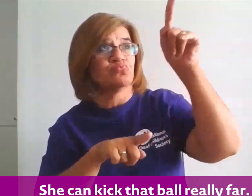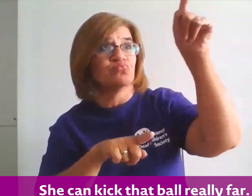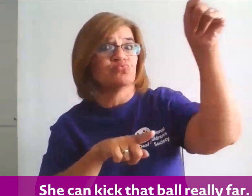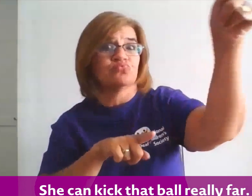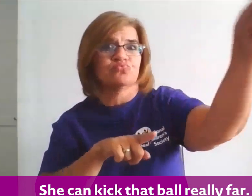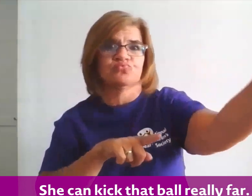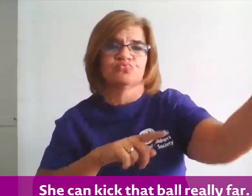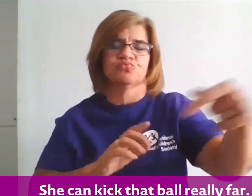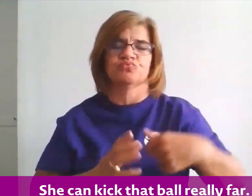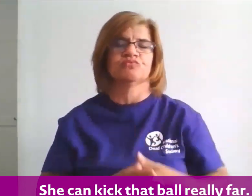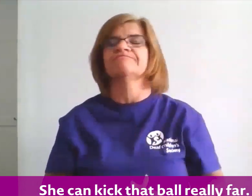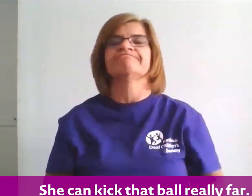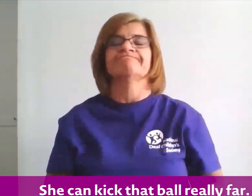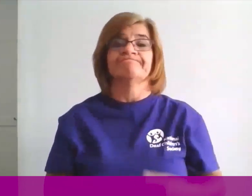She can kick that ball really far.